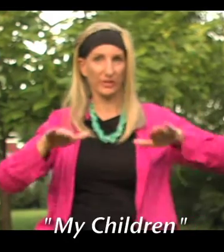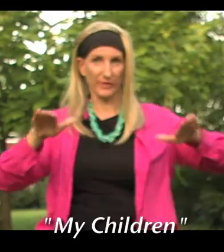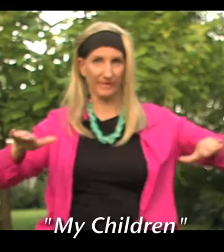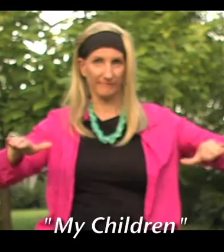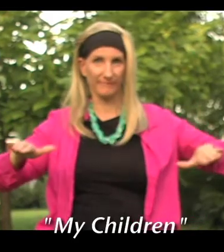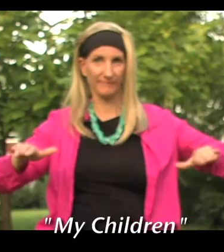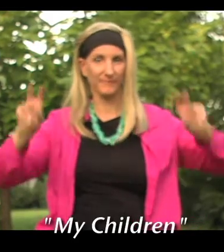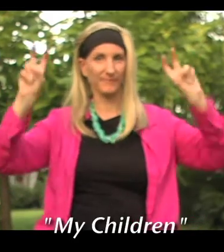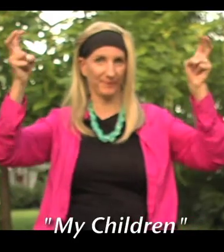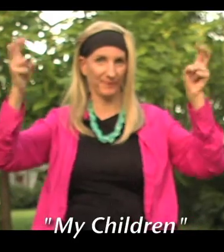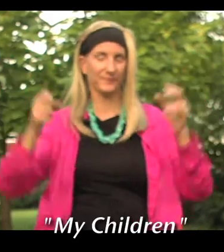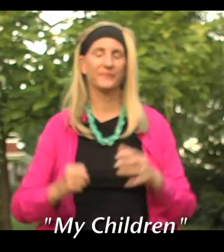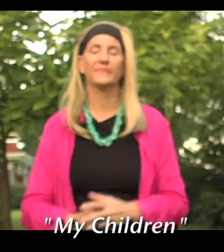Children.